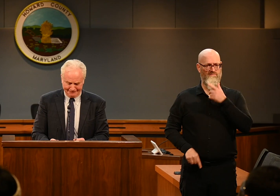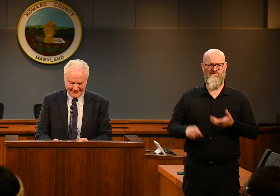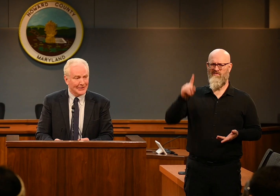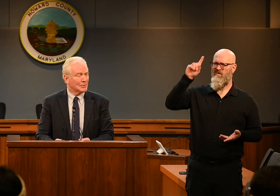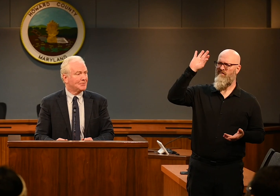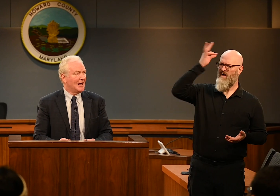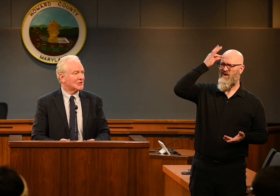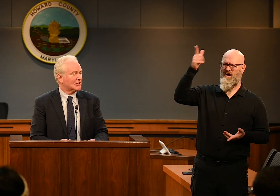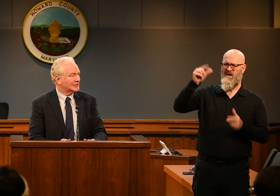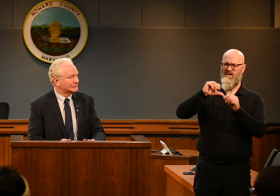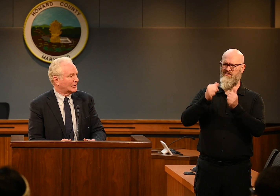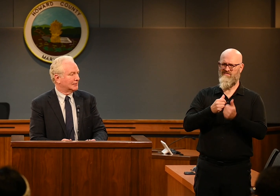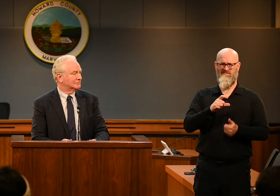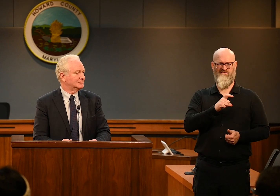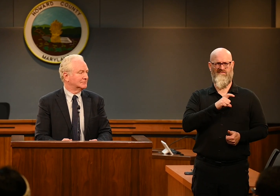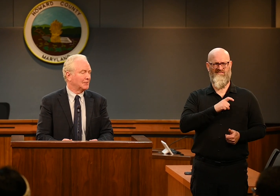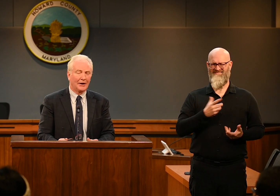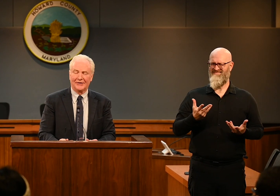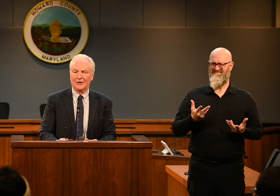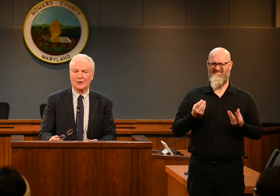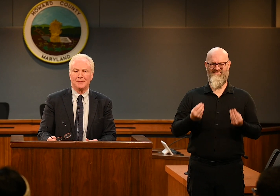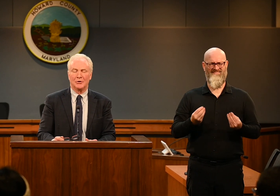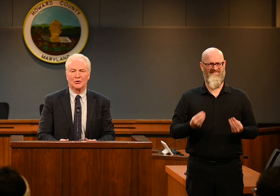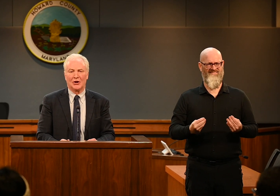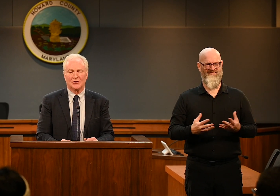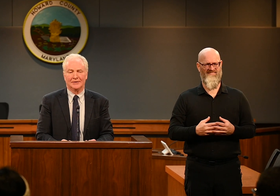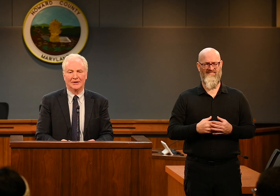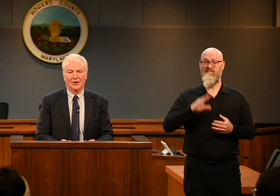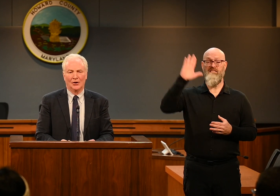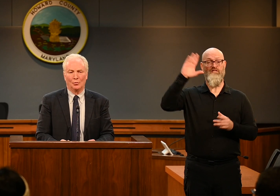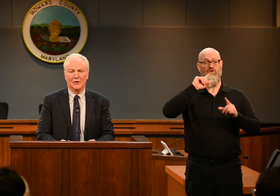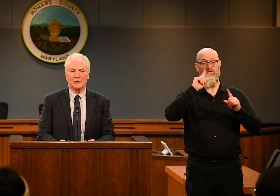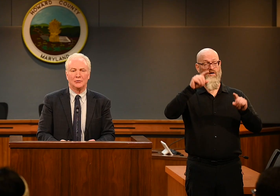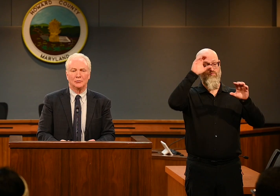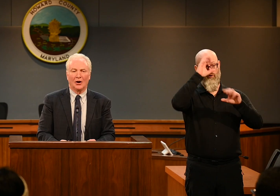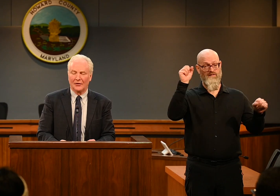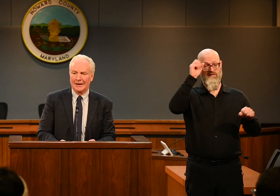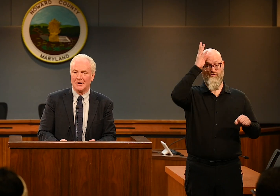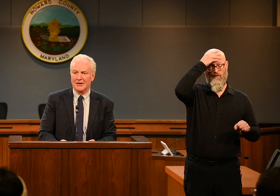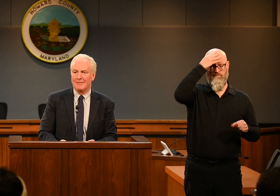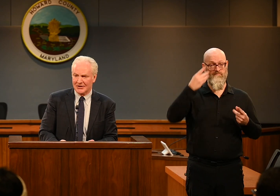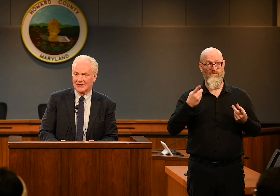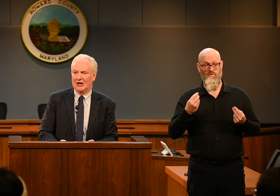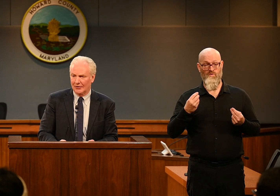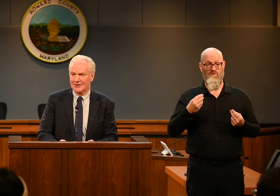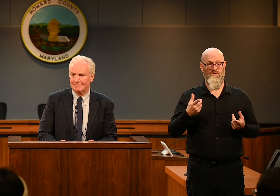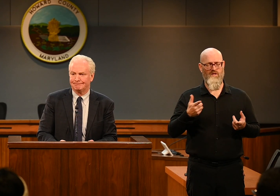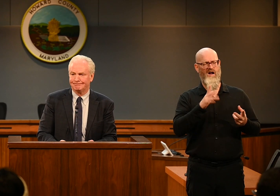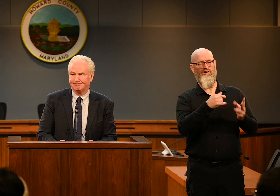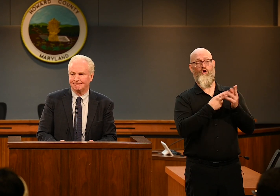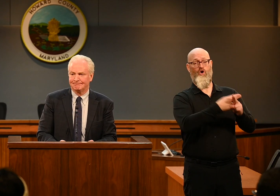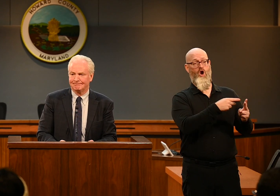And the response from the president of the Trump administration was to call them domestic